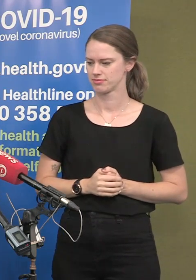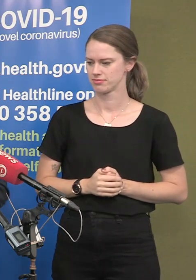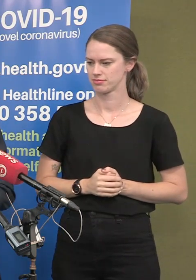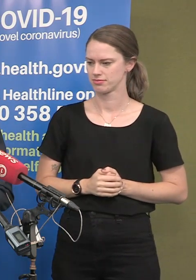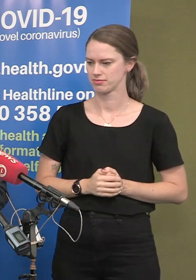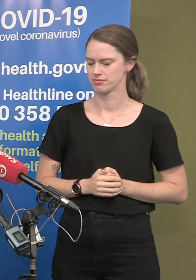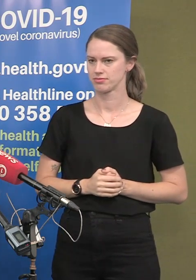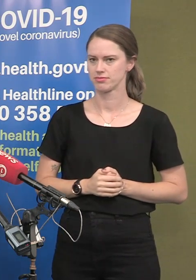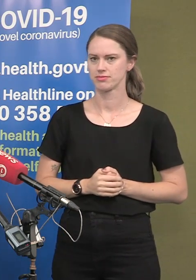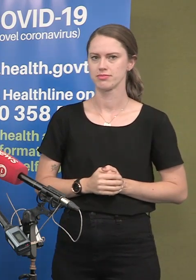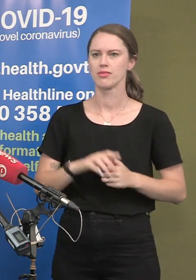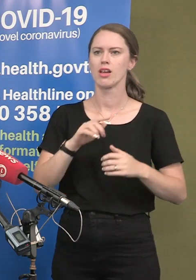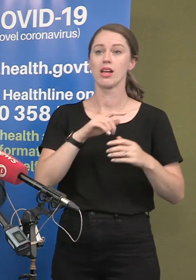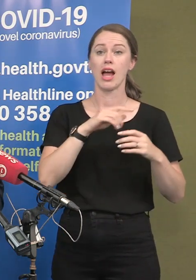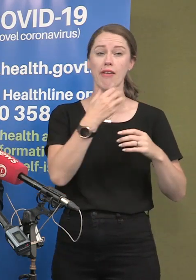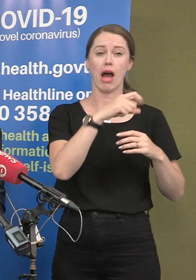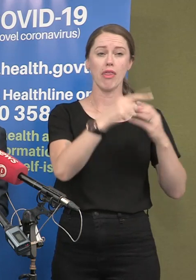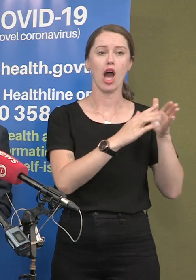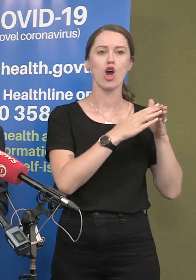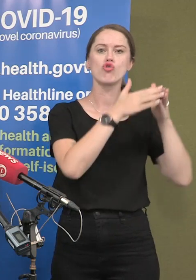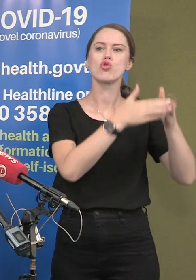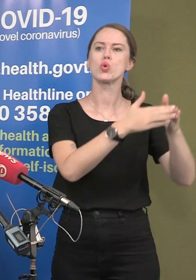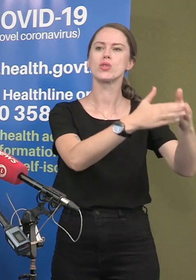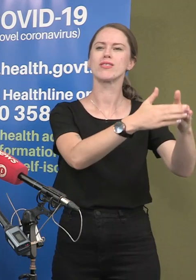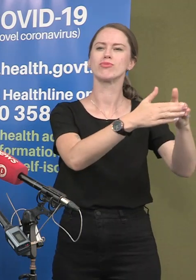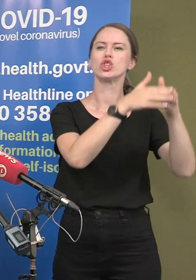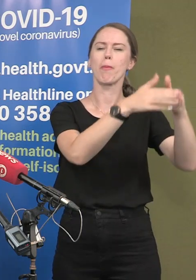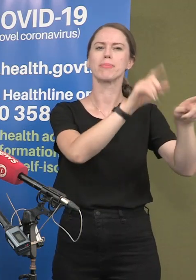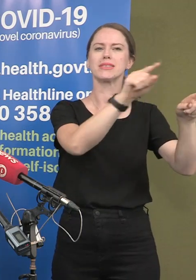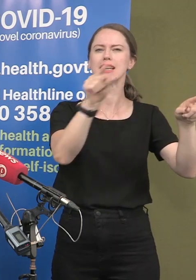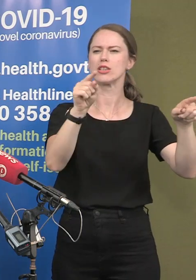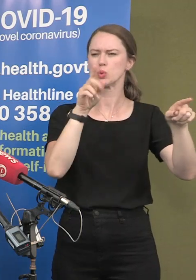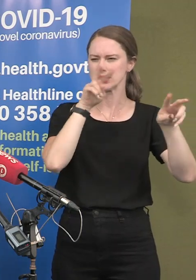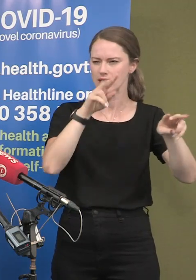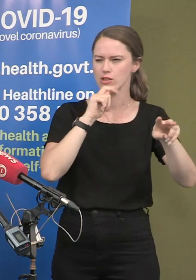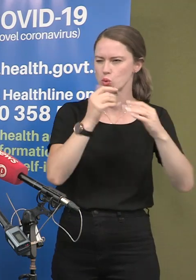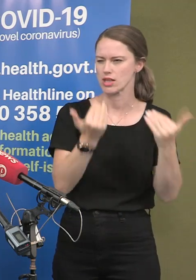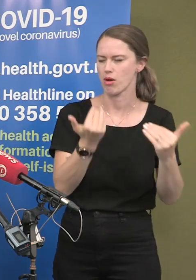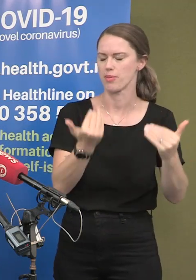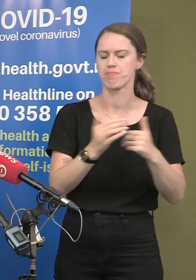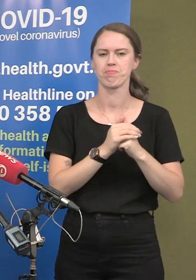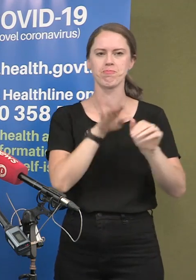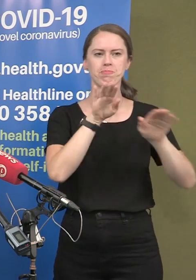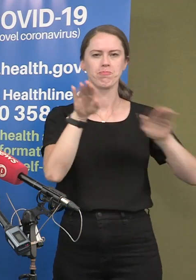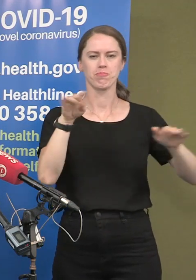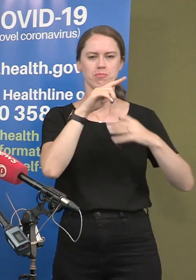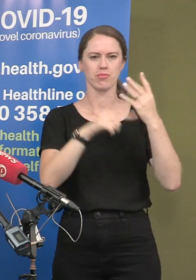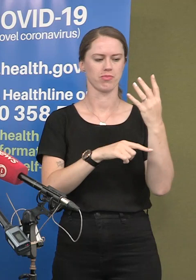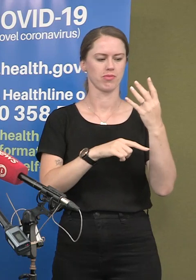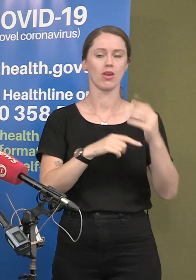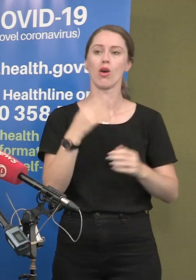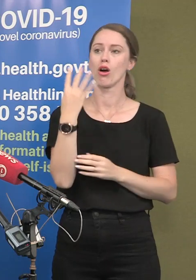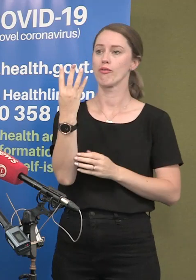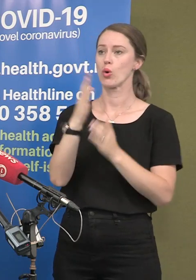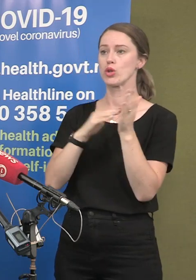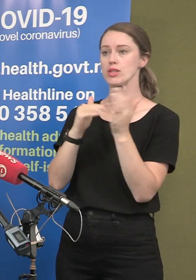Now, there are a number of other cruise ships or ships that are in the news at the moment, and just an update on those. There are 4 New